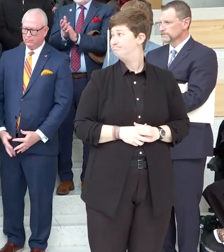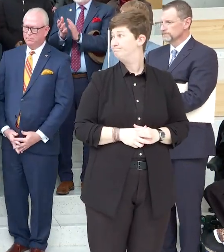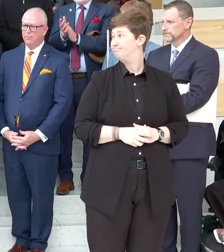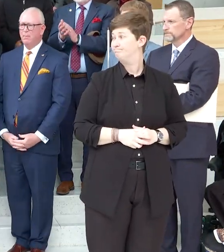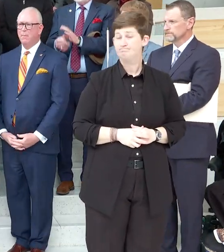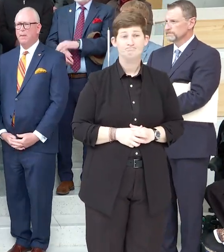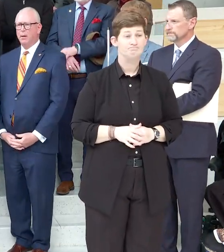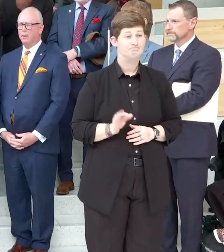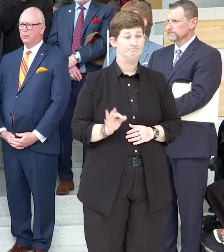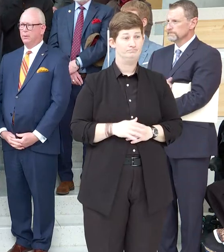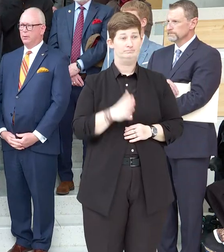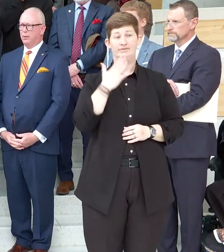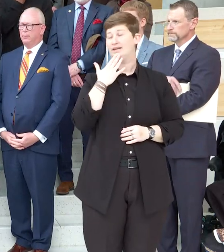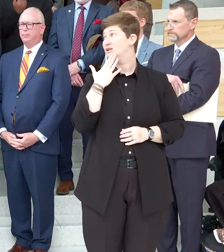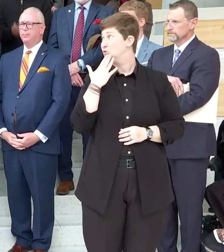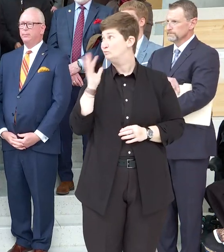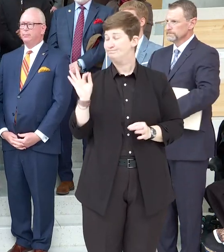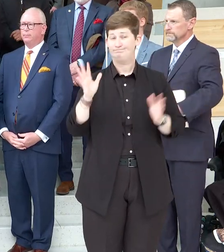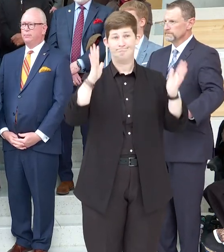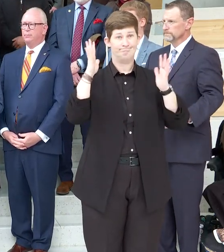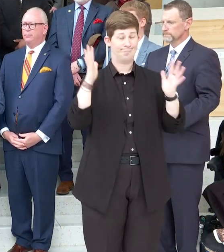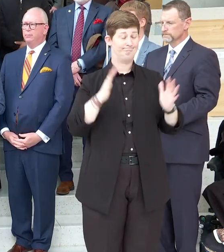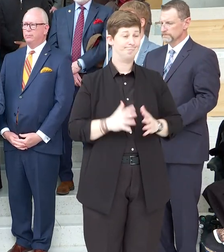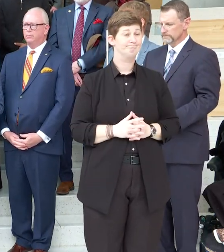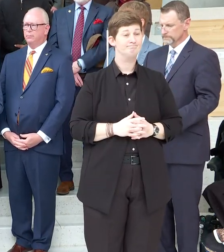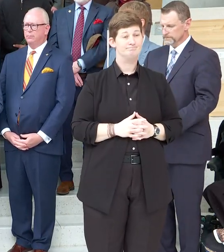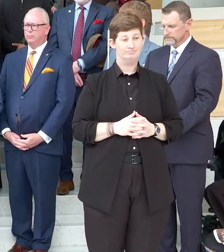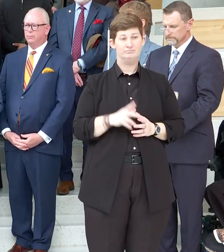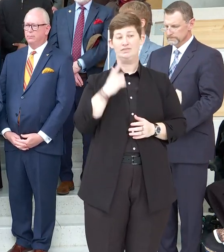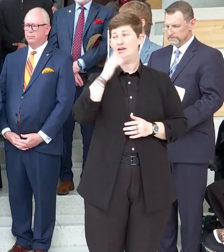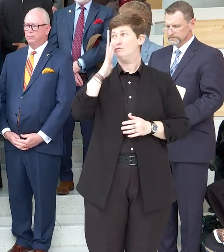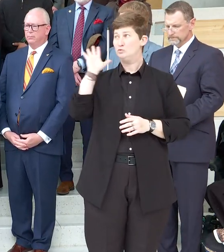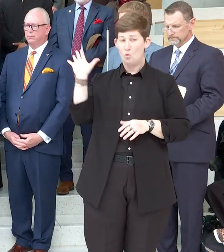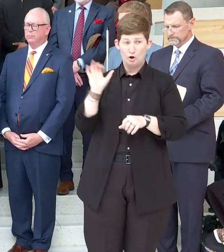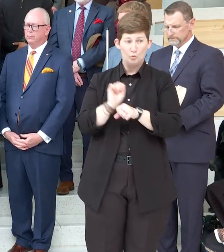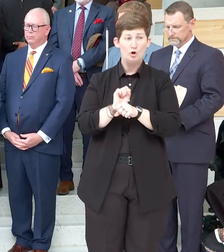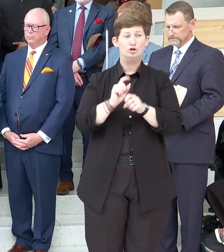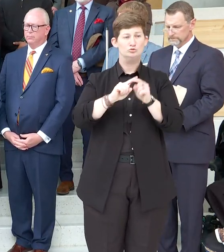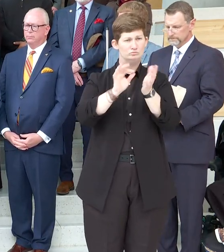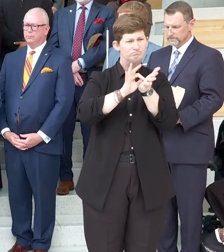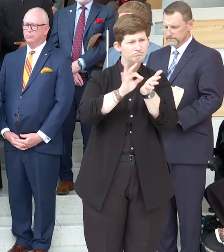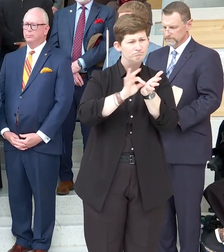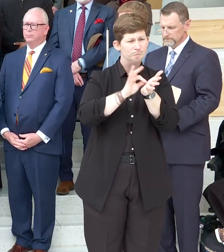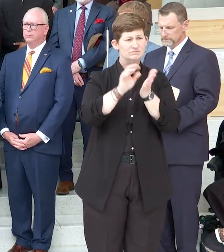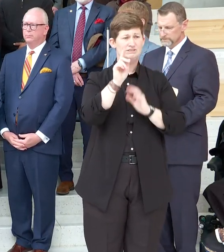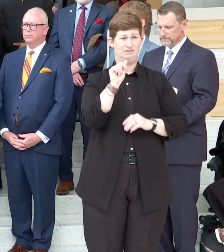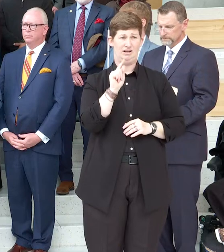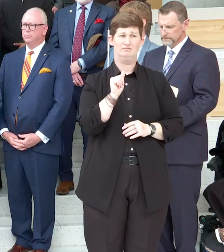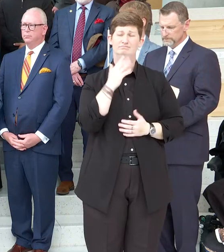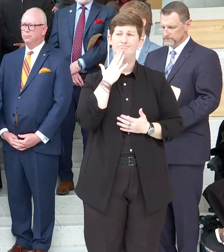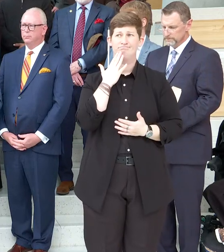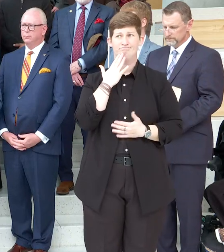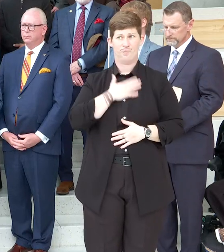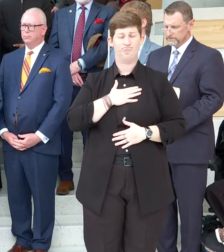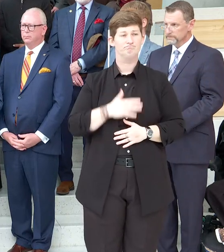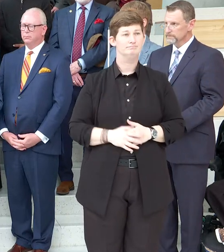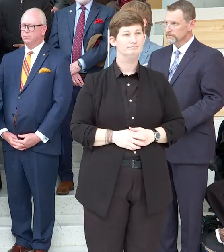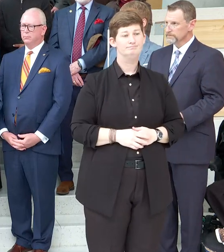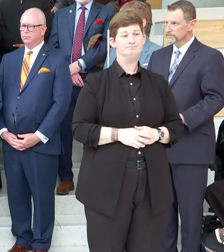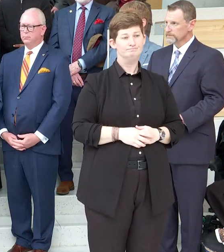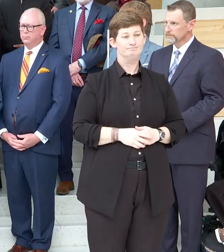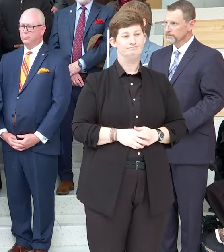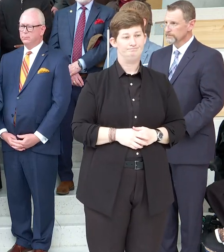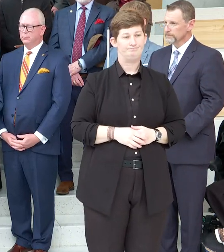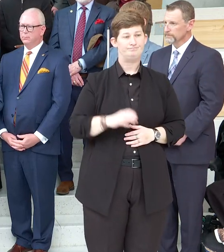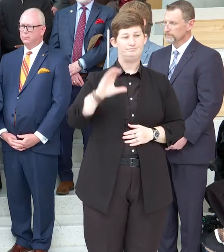Thank you, Jonathan, and thank you for doing the work to actually track that data. I think that'll make a big difference. Next up, we've got Chad Leckvy,